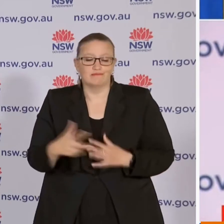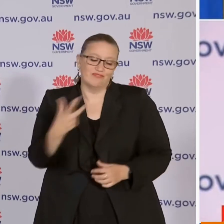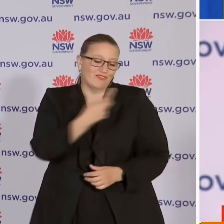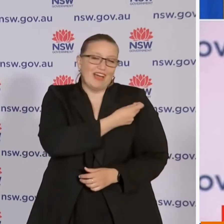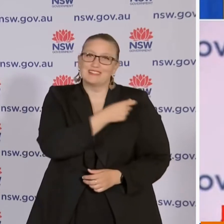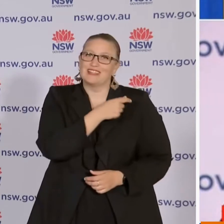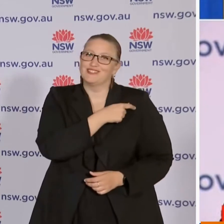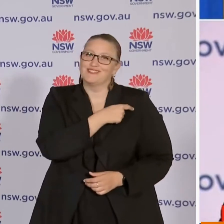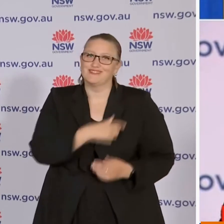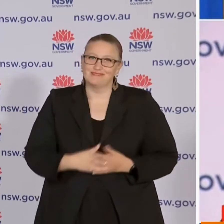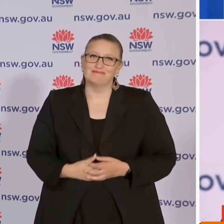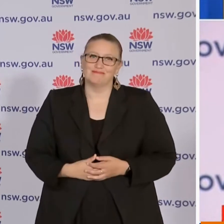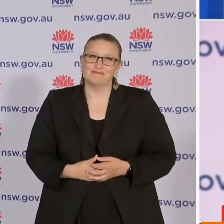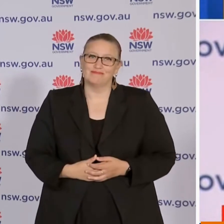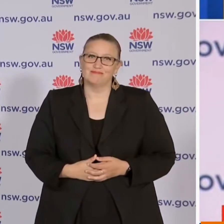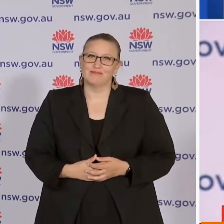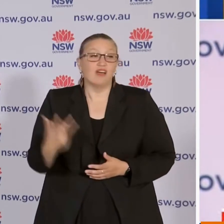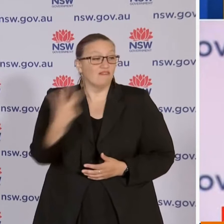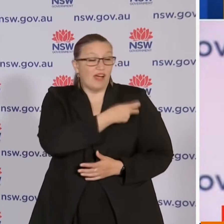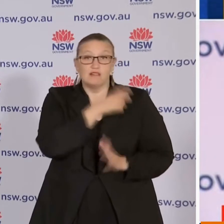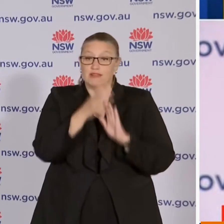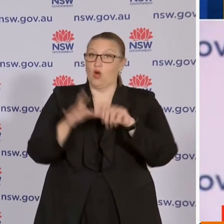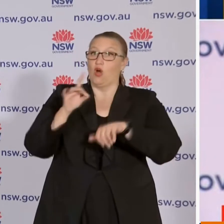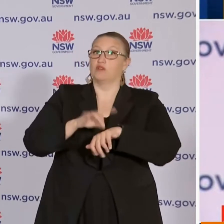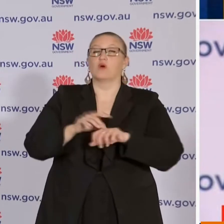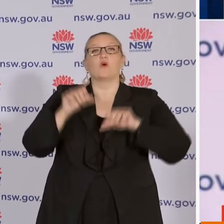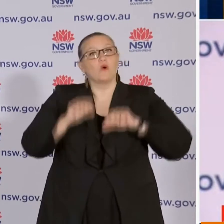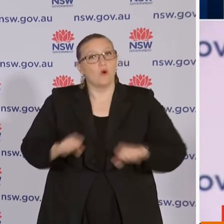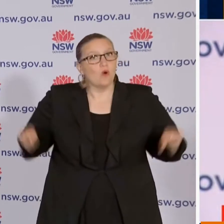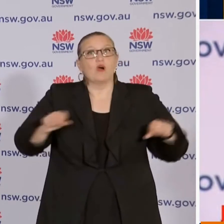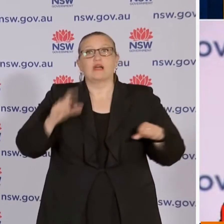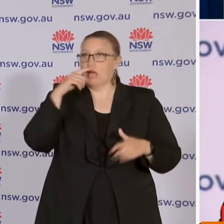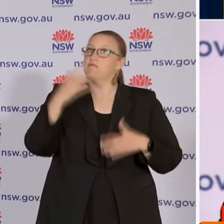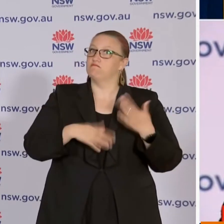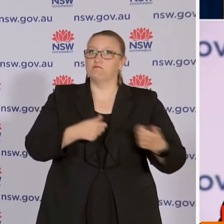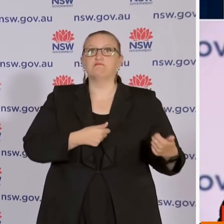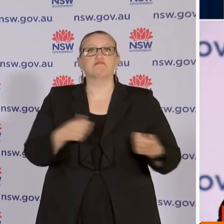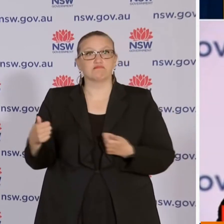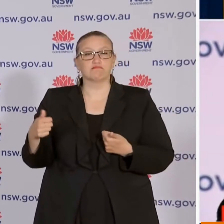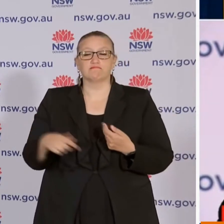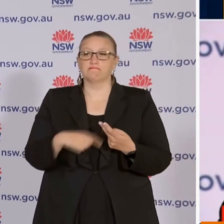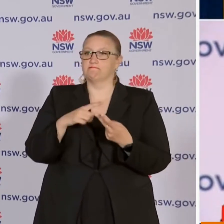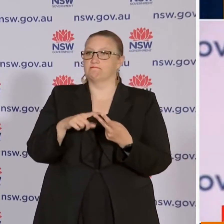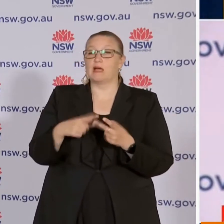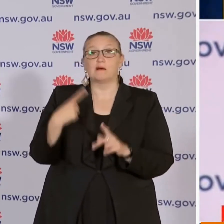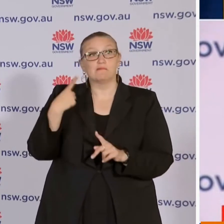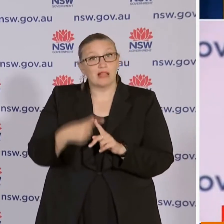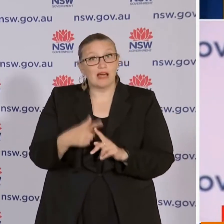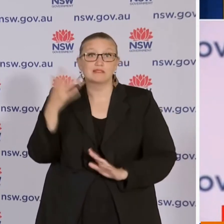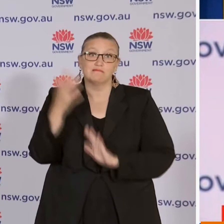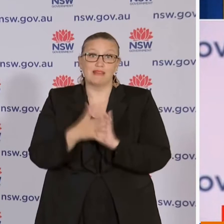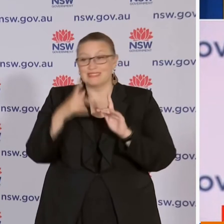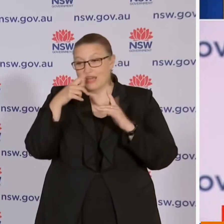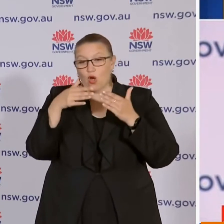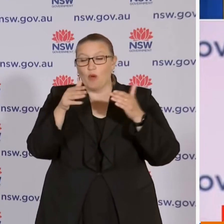have all these positive things to look forward to. Now, the national plan, if not at 80% double dose, then when will we have international